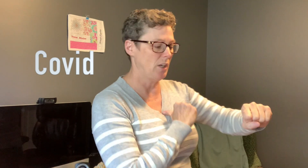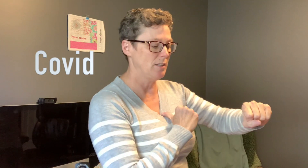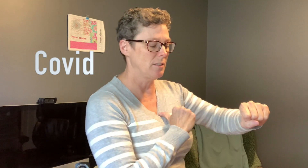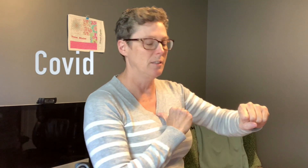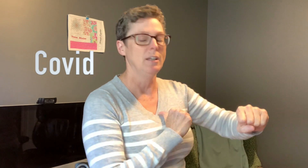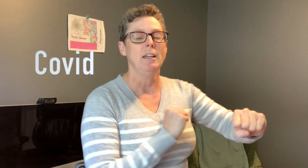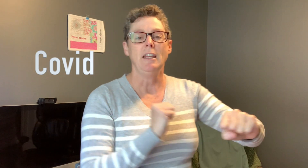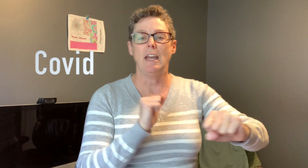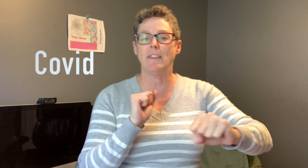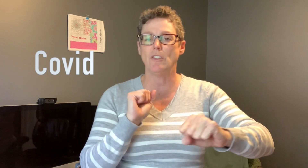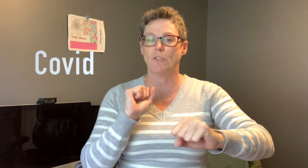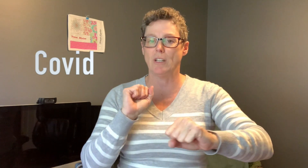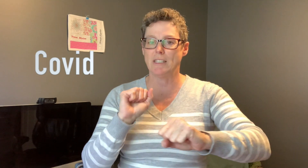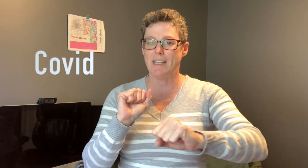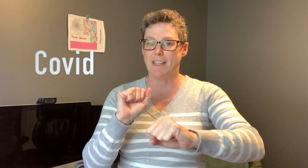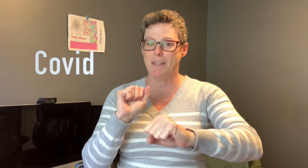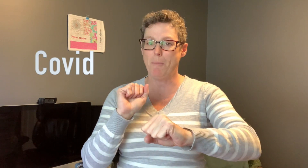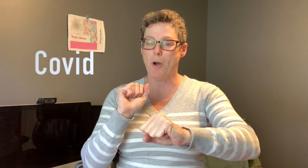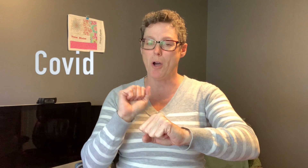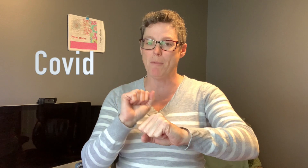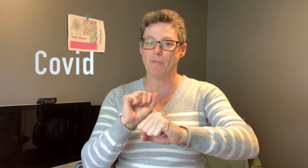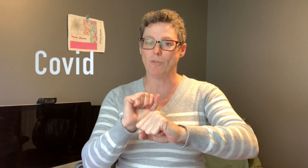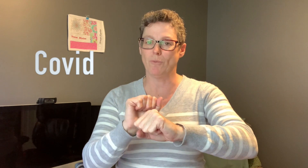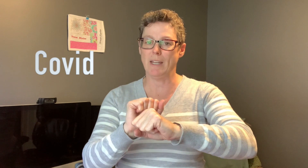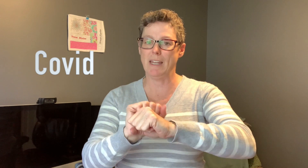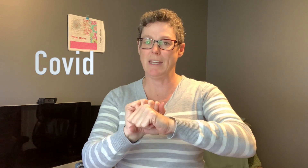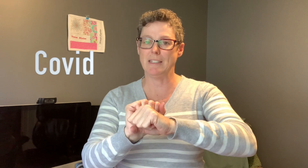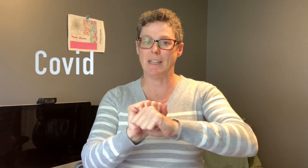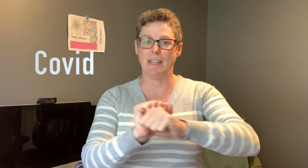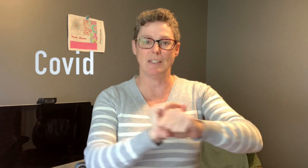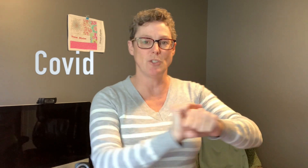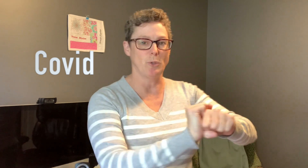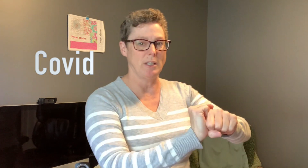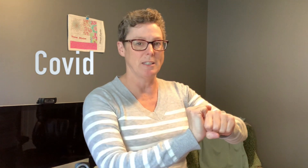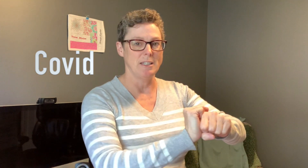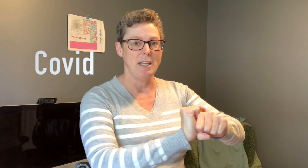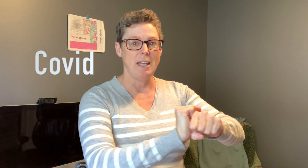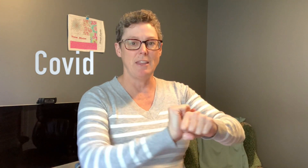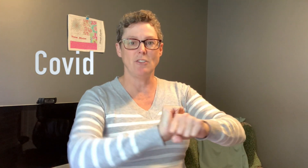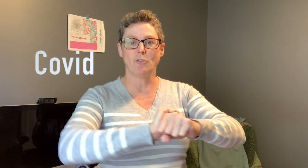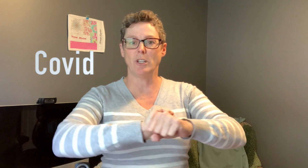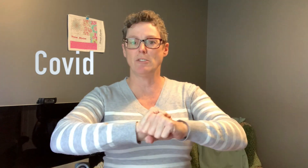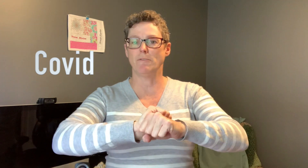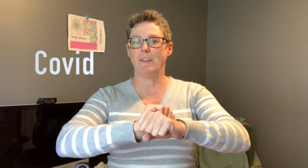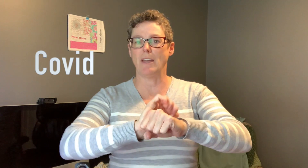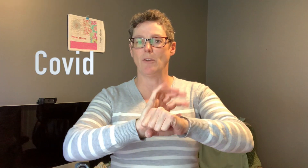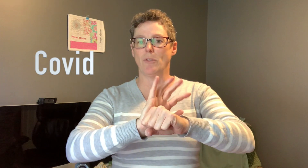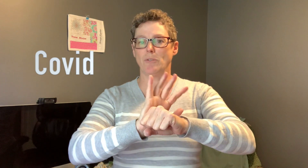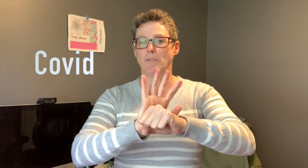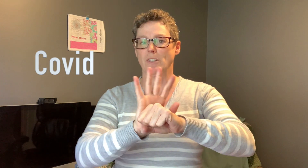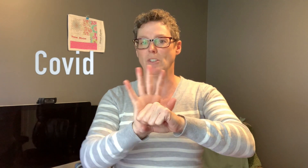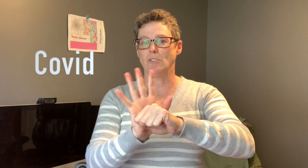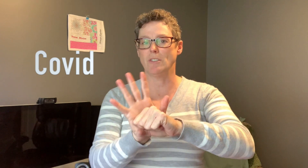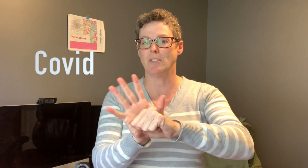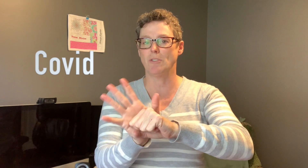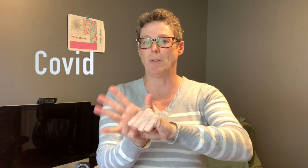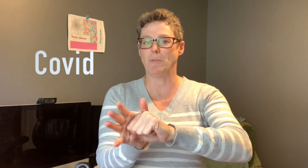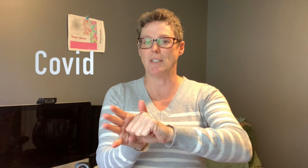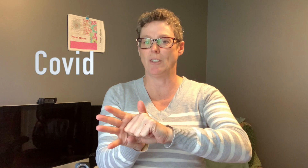chest. And then you're going to take the palm of your right hand and join it. And then you're going to fan out those fingers to represent